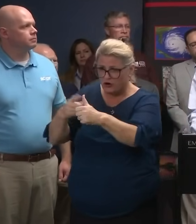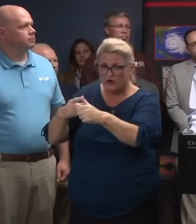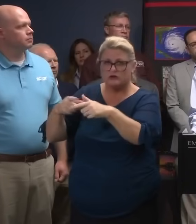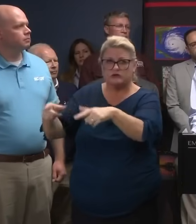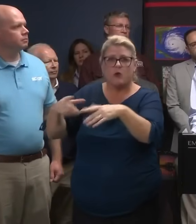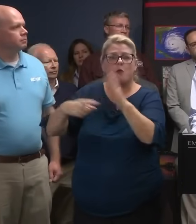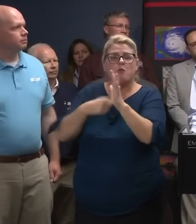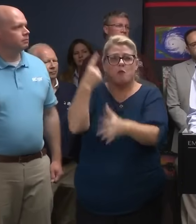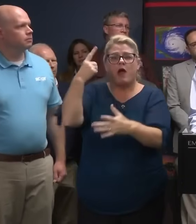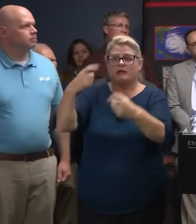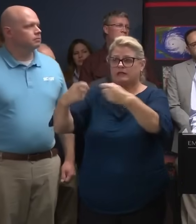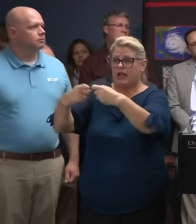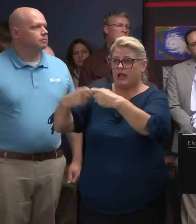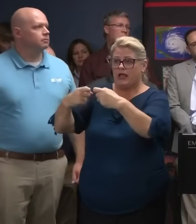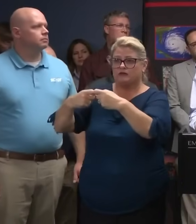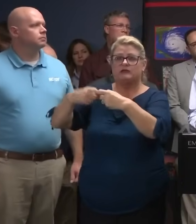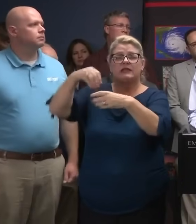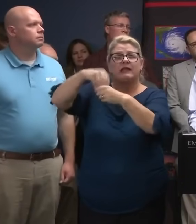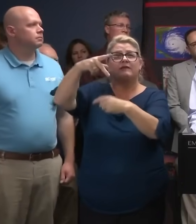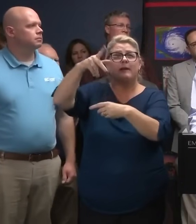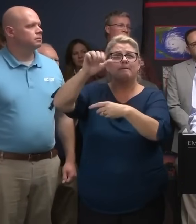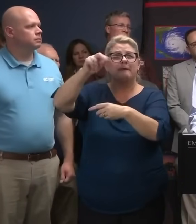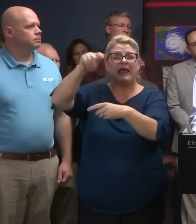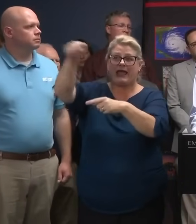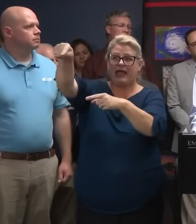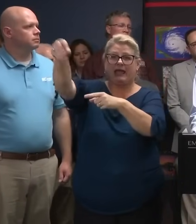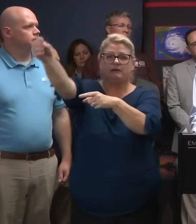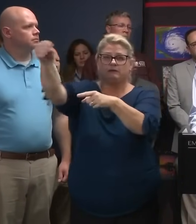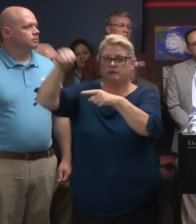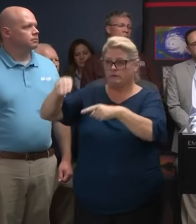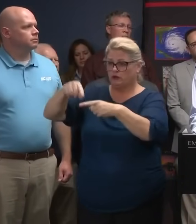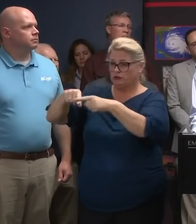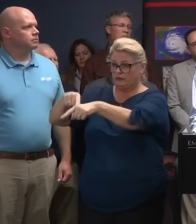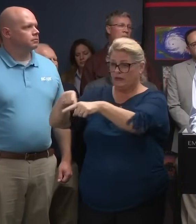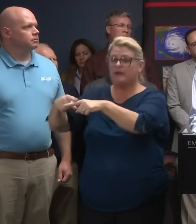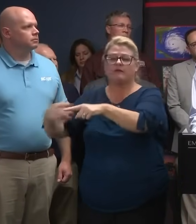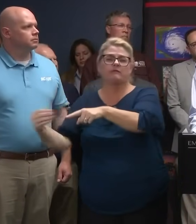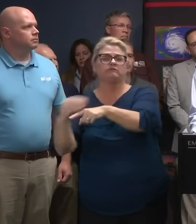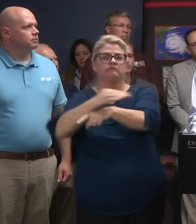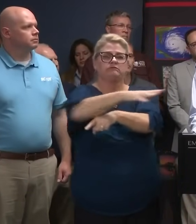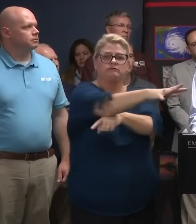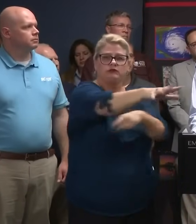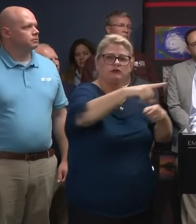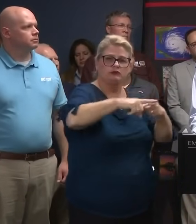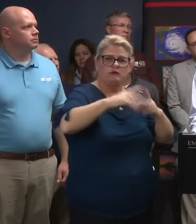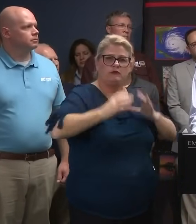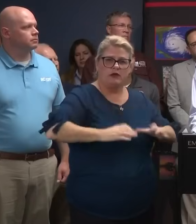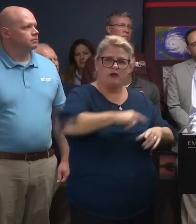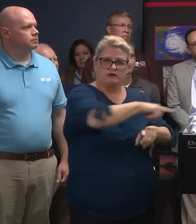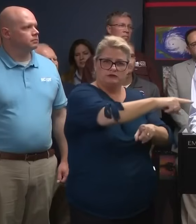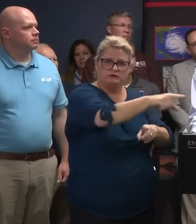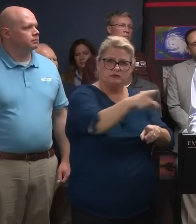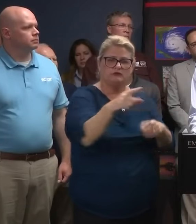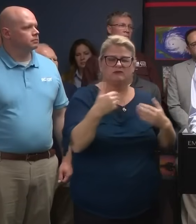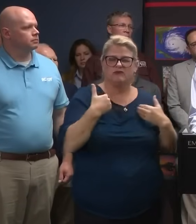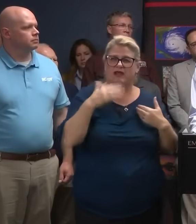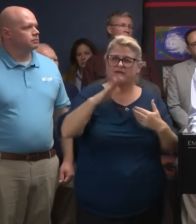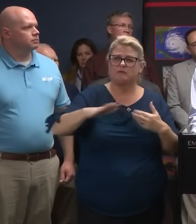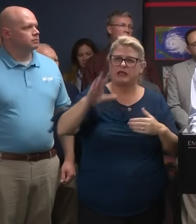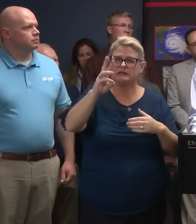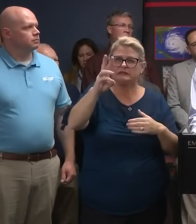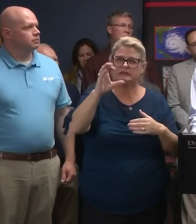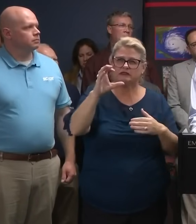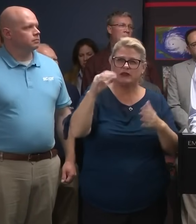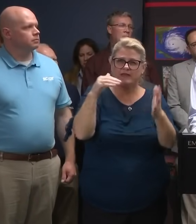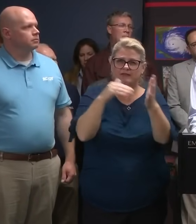to take power that's generated at our plants and ultimately deliver it to our customers. In terms of resources, we have nearly 6,000 skilled